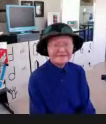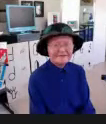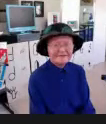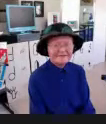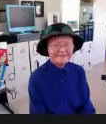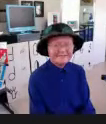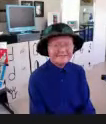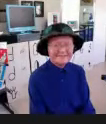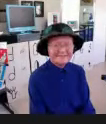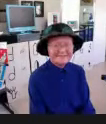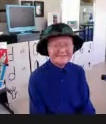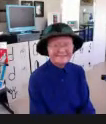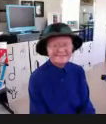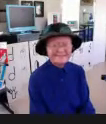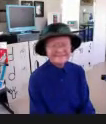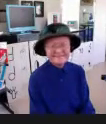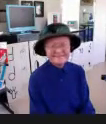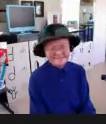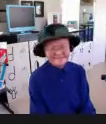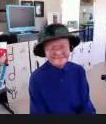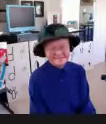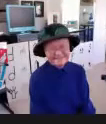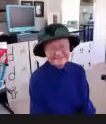33, I think would be a good one.